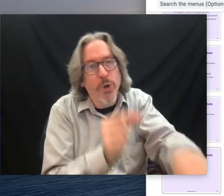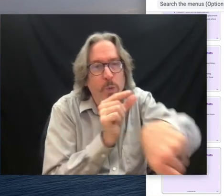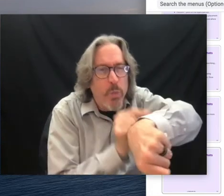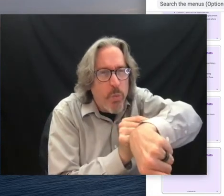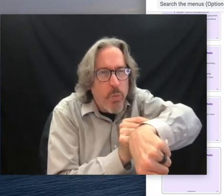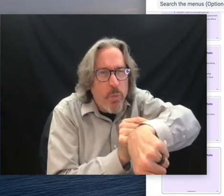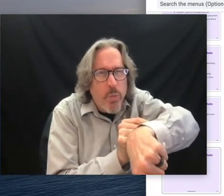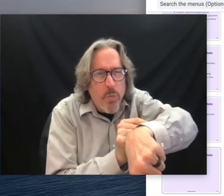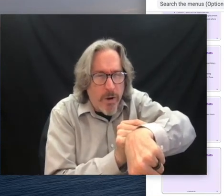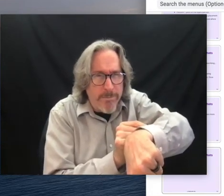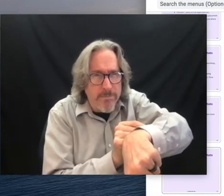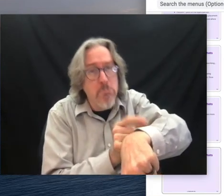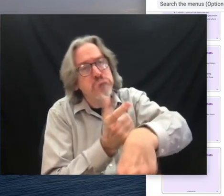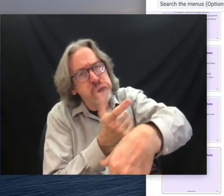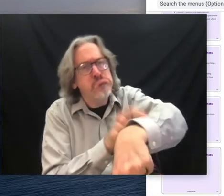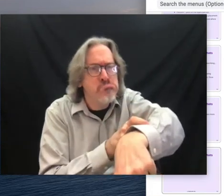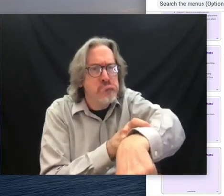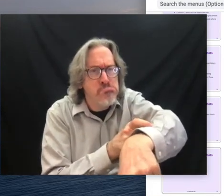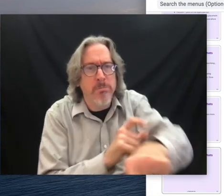Or, right.